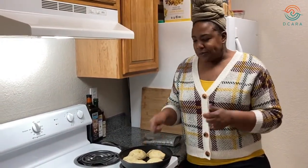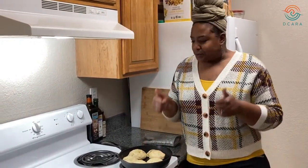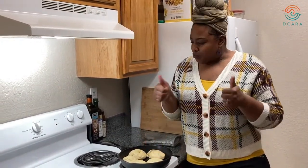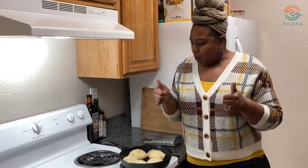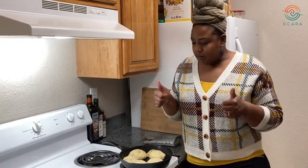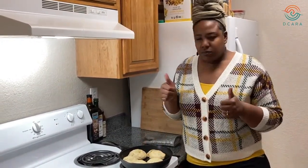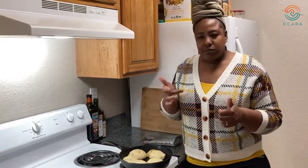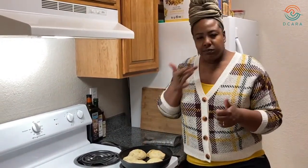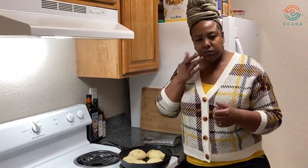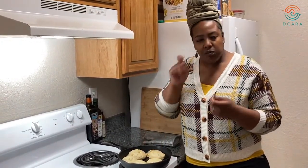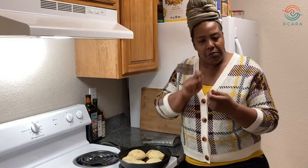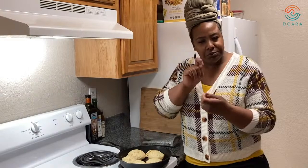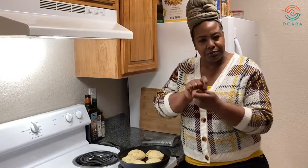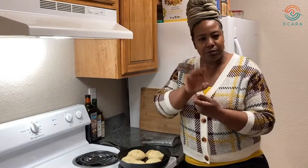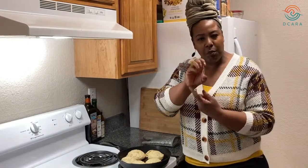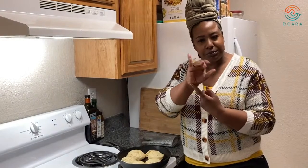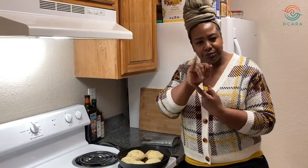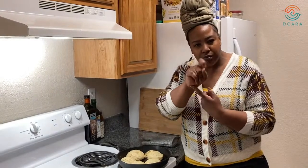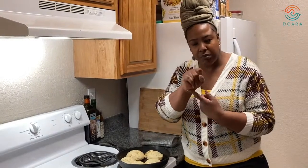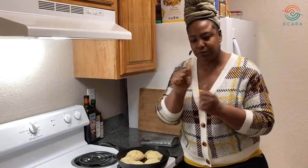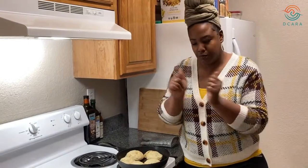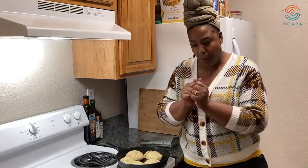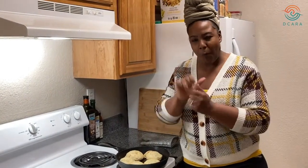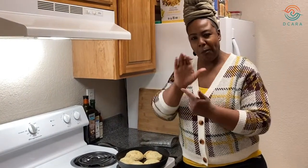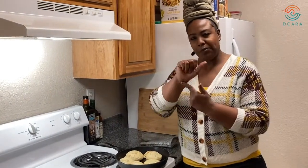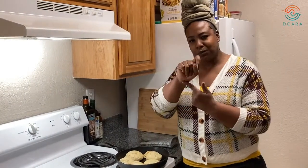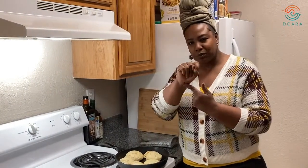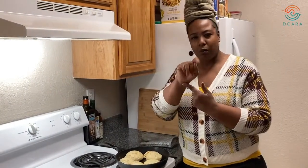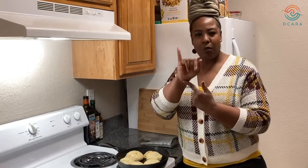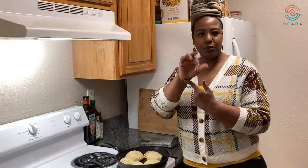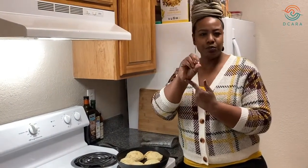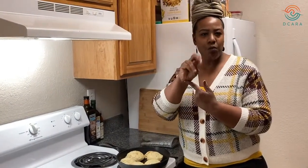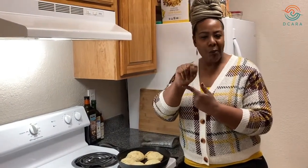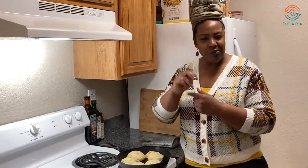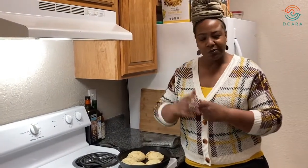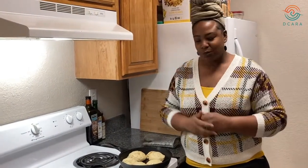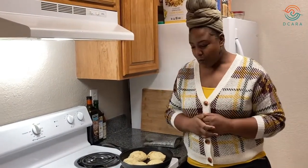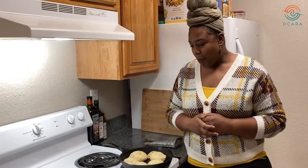The cast iron gives the biscuits that exact flavor. So good.